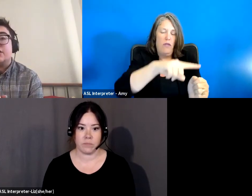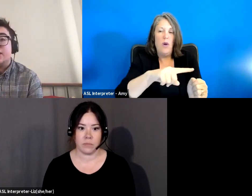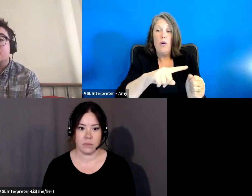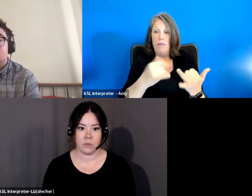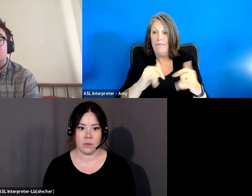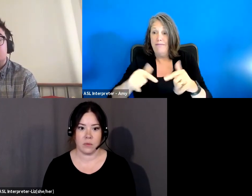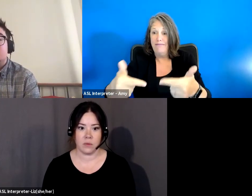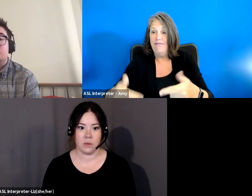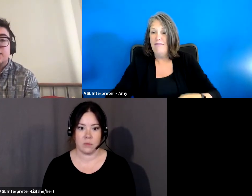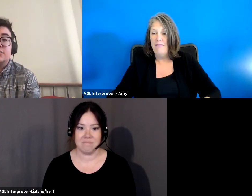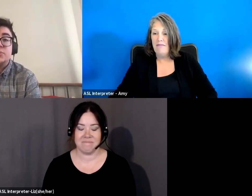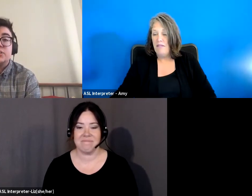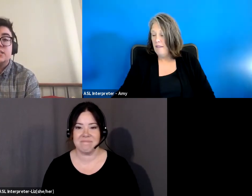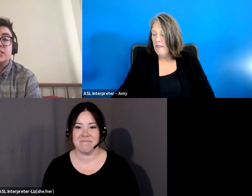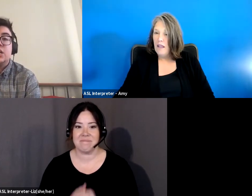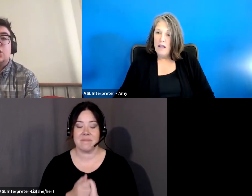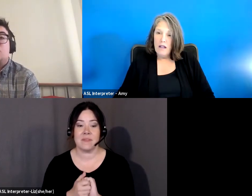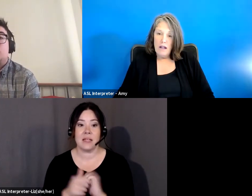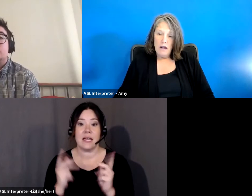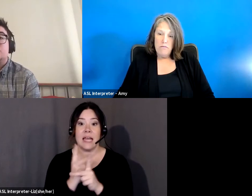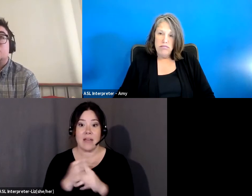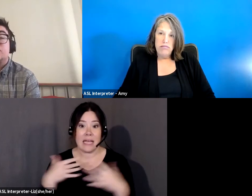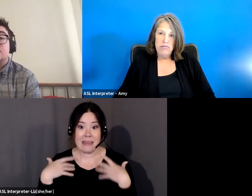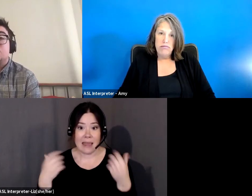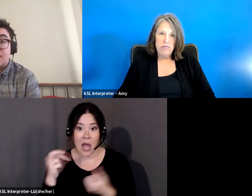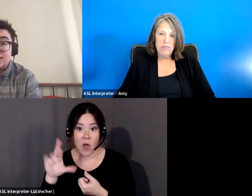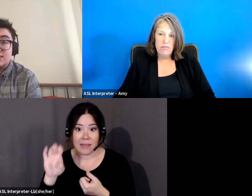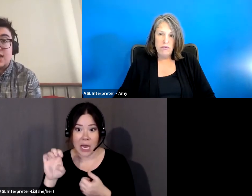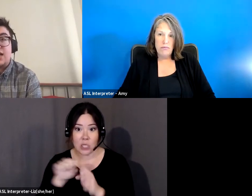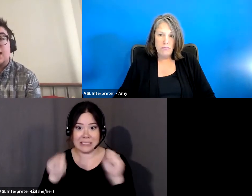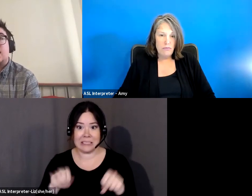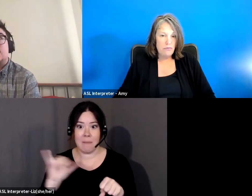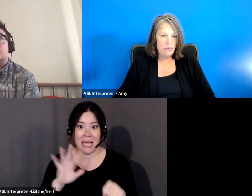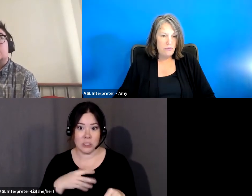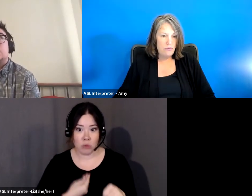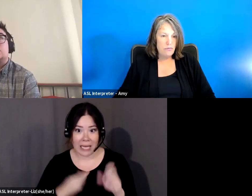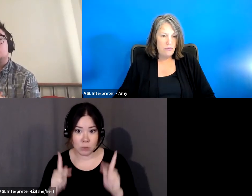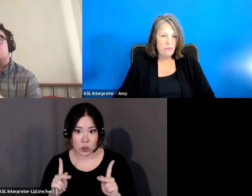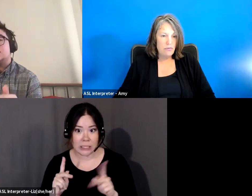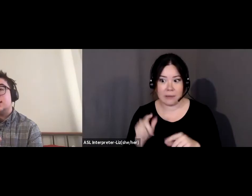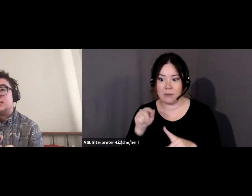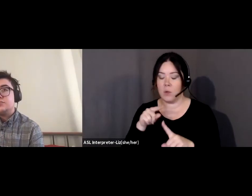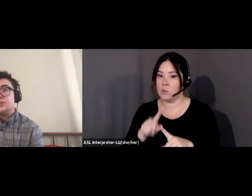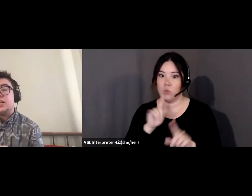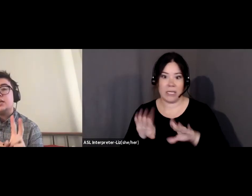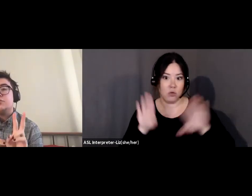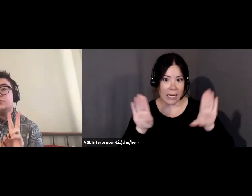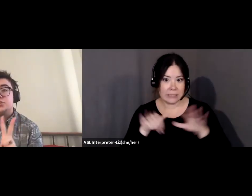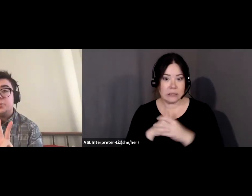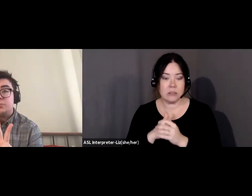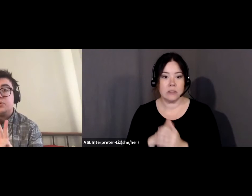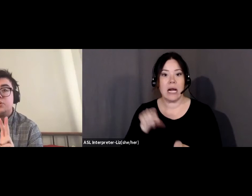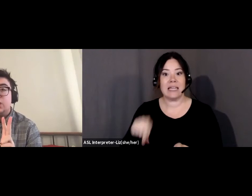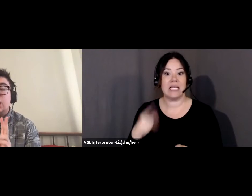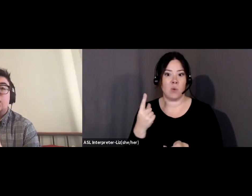Navigating the healthcare system as a trans person was really great. This one was slightly different. I interviewed